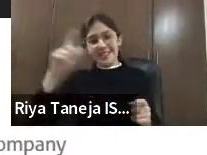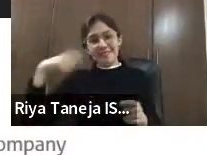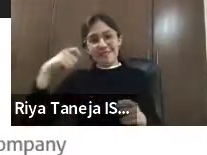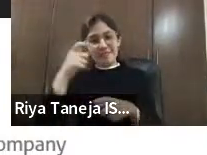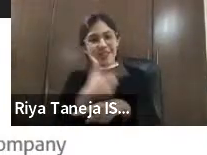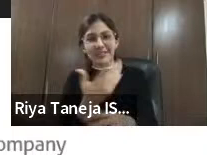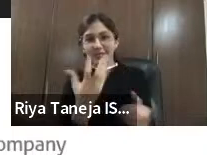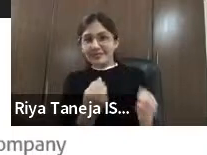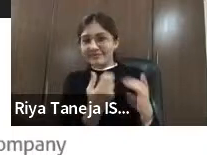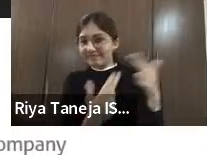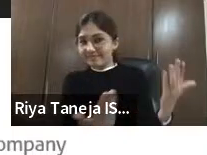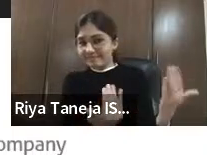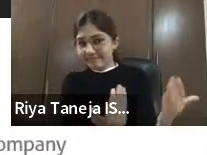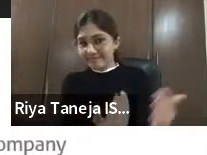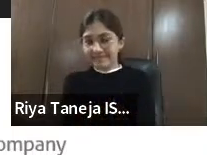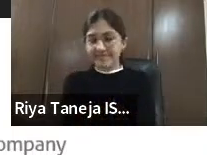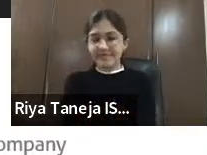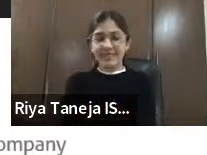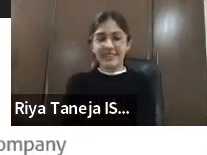Anand Kulkarni.